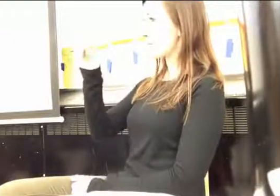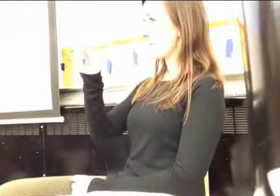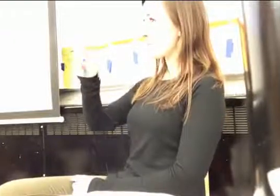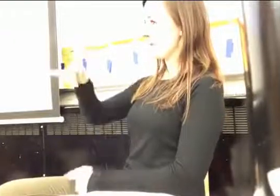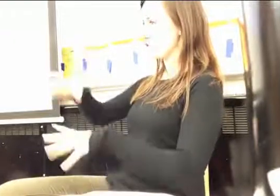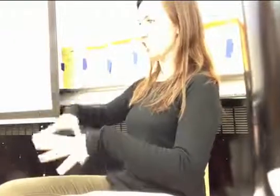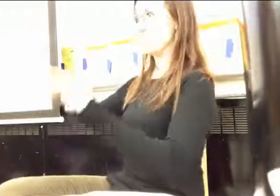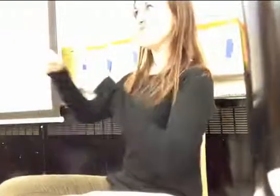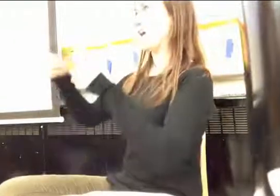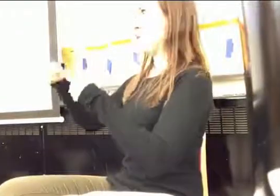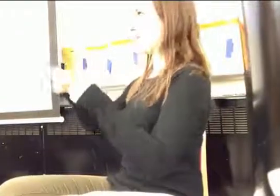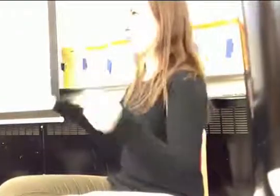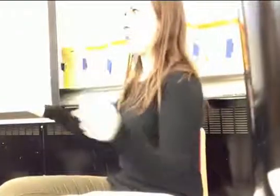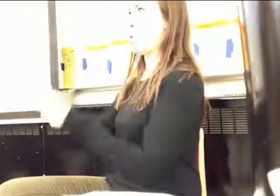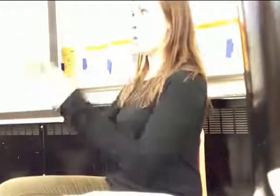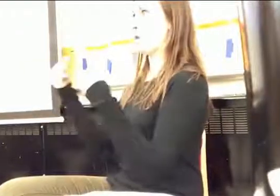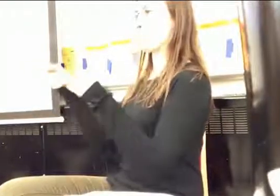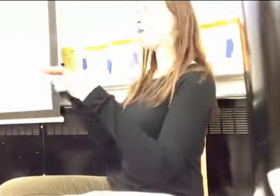let me give you